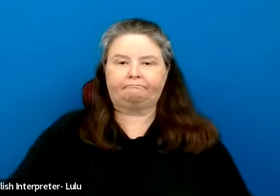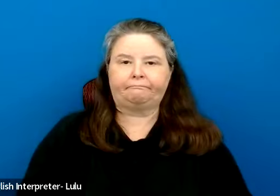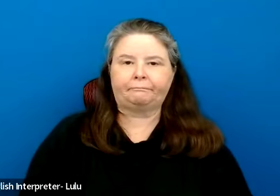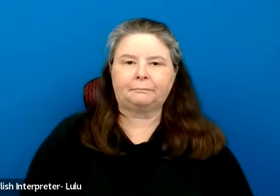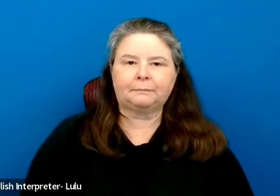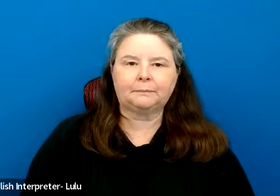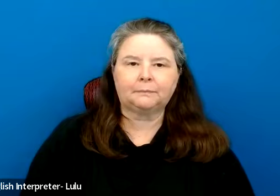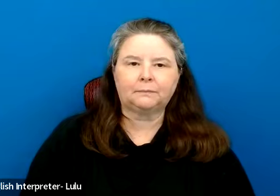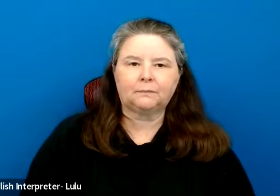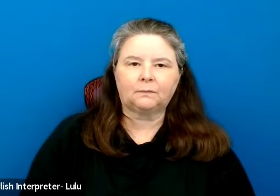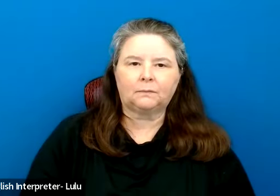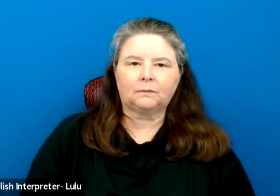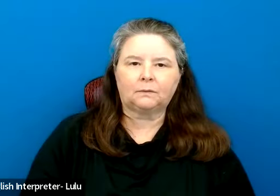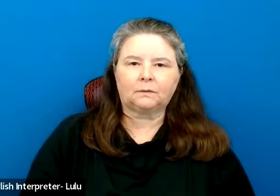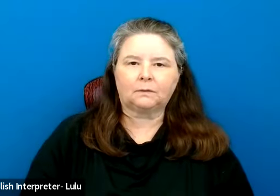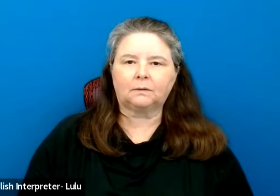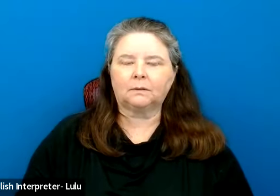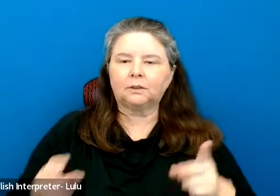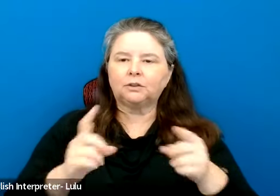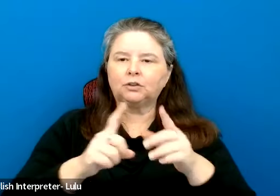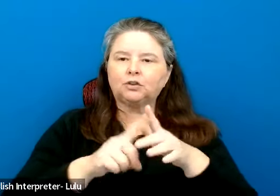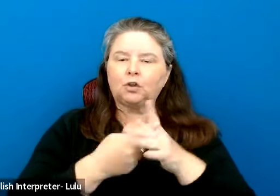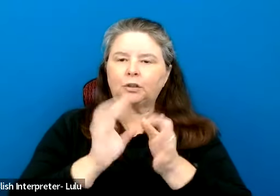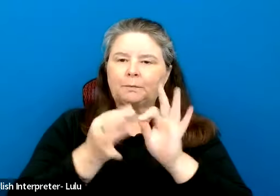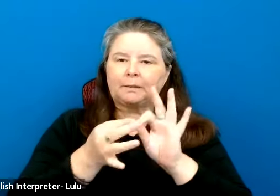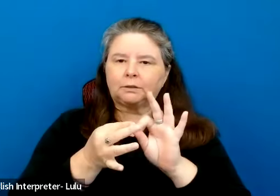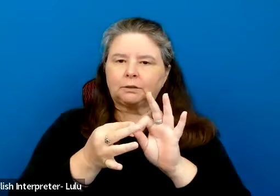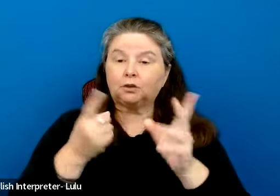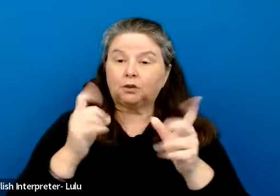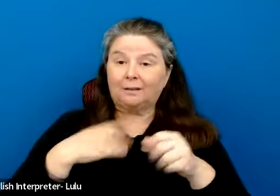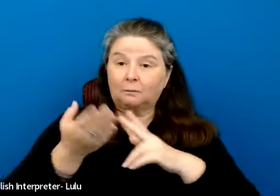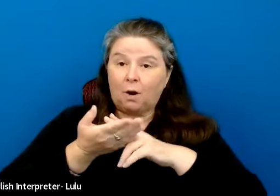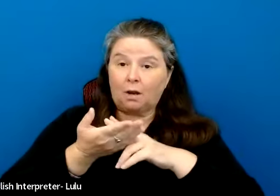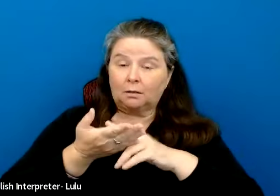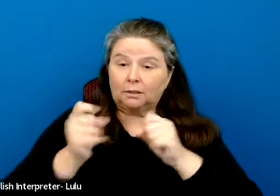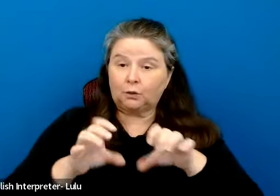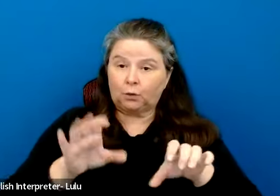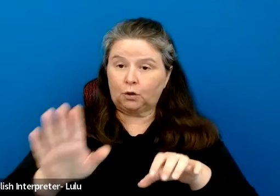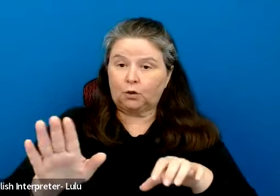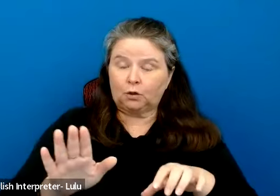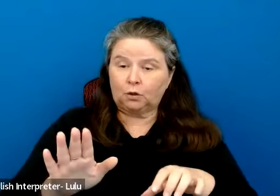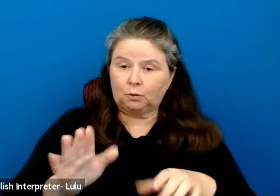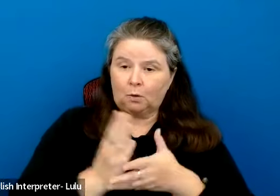Okay. She's here and I started the interpretation. Oh, should I take a break then so she can do her?